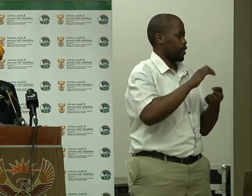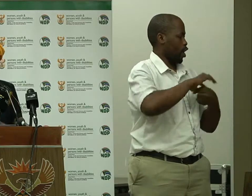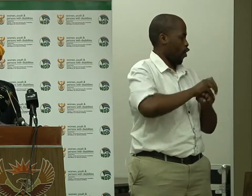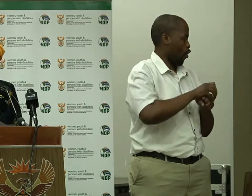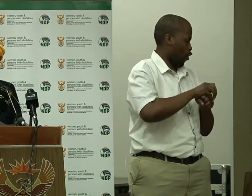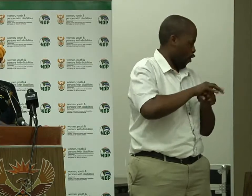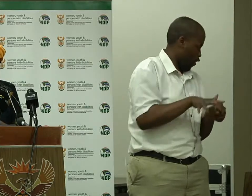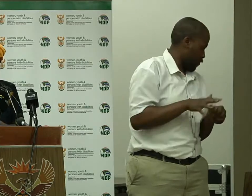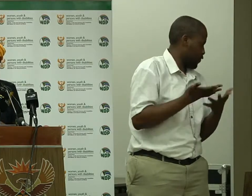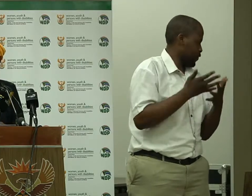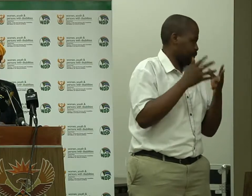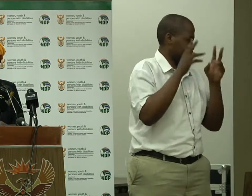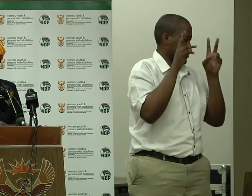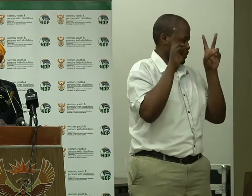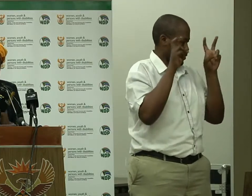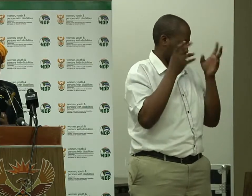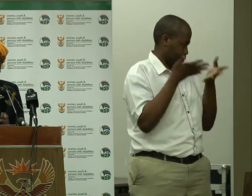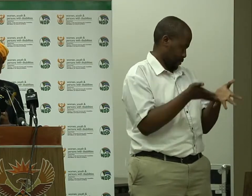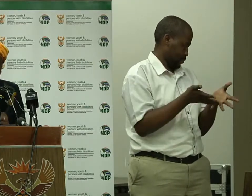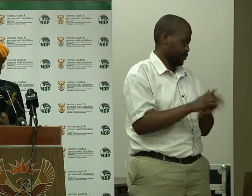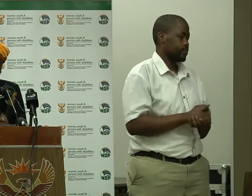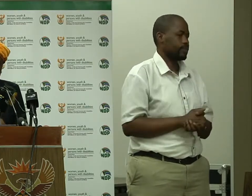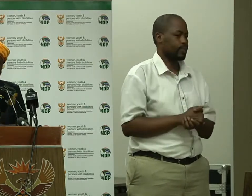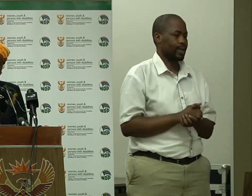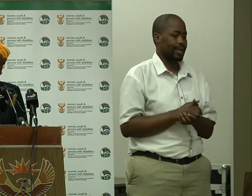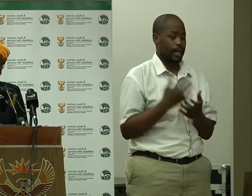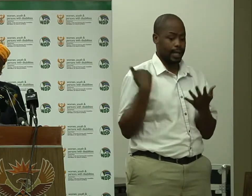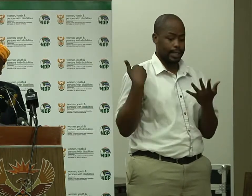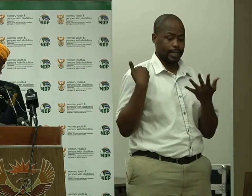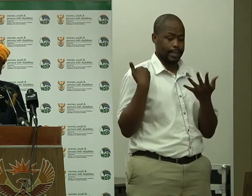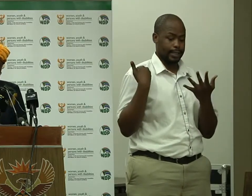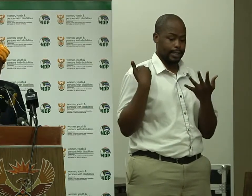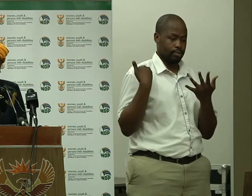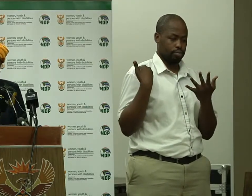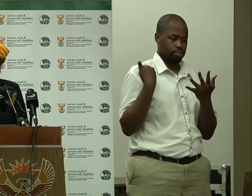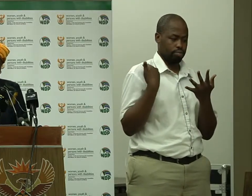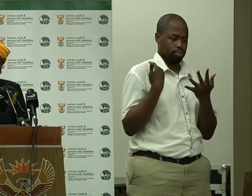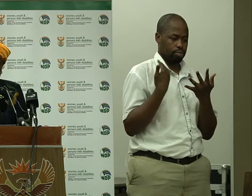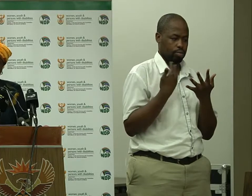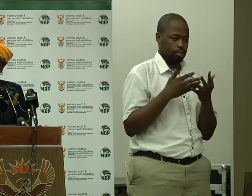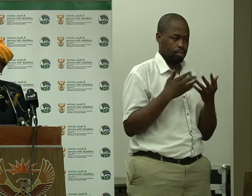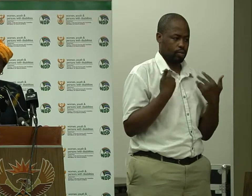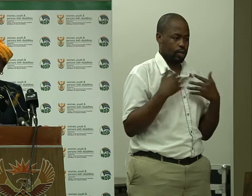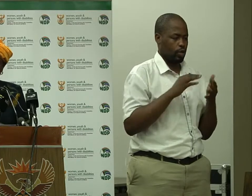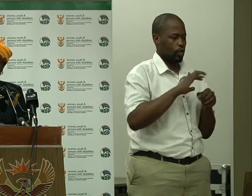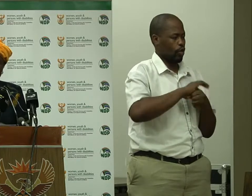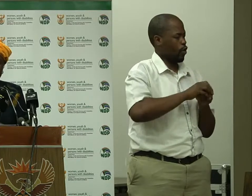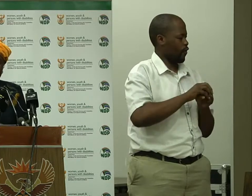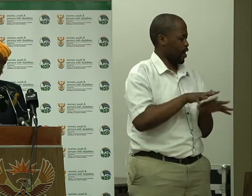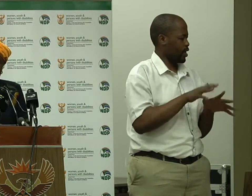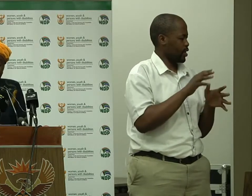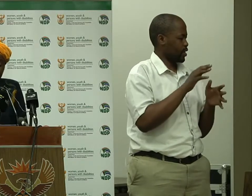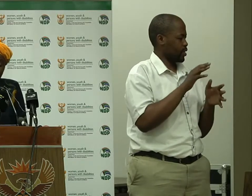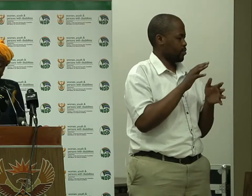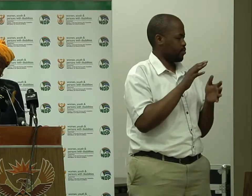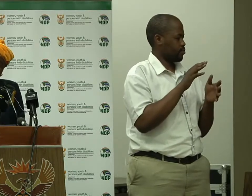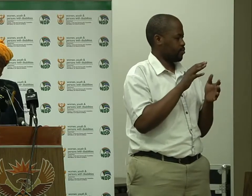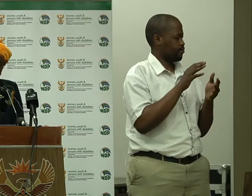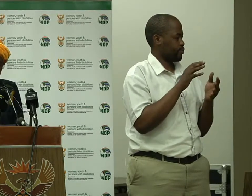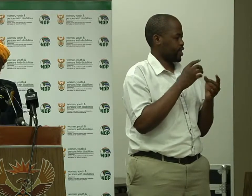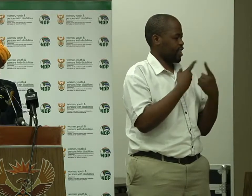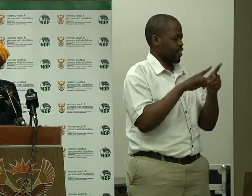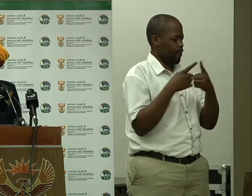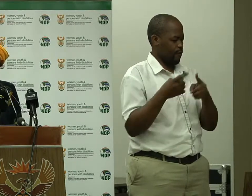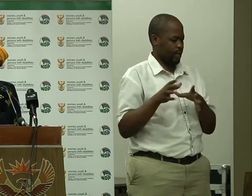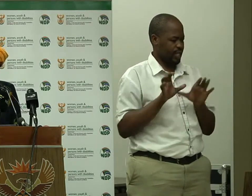COVID pandemic. Since the onset of the COVID-19, different sectors have been